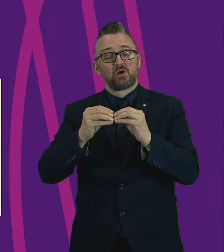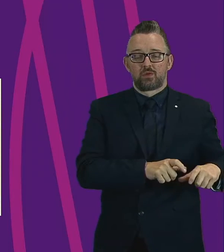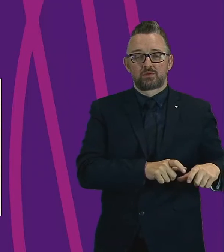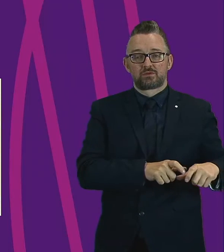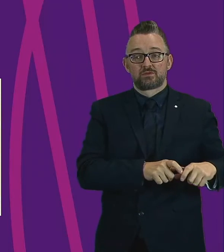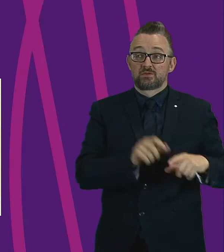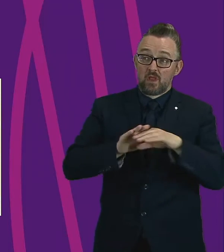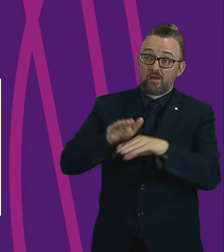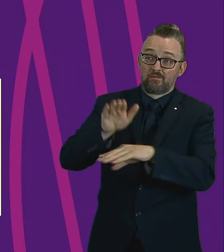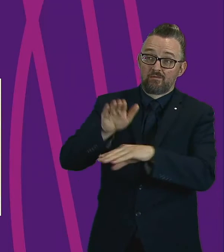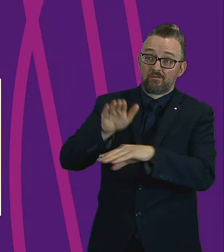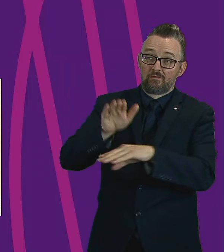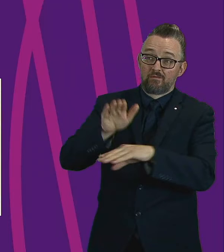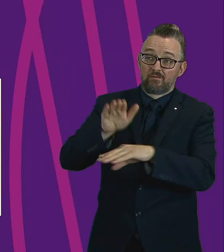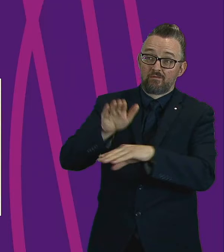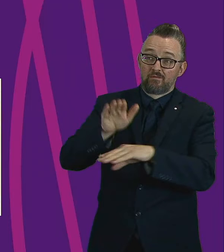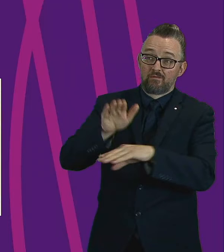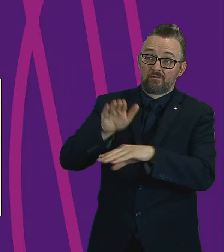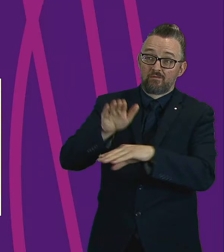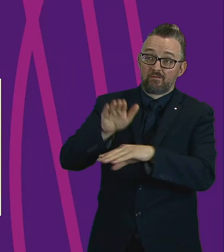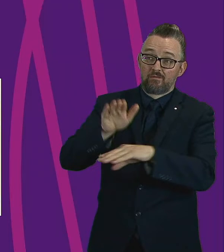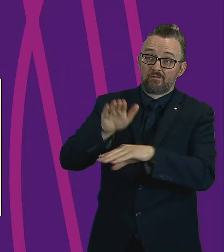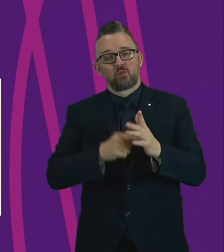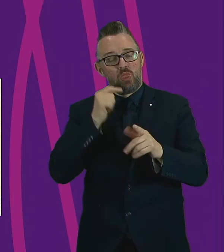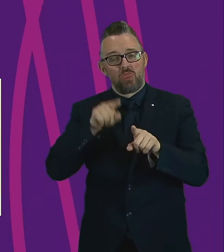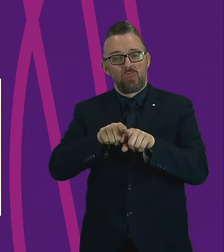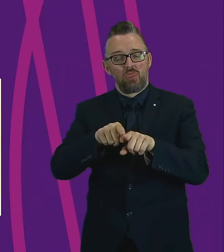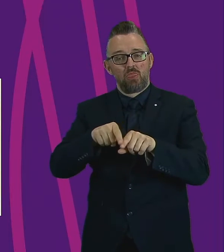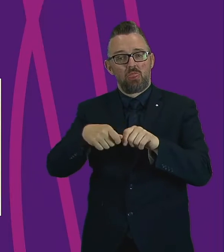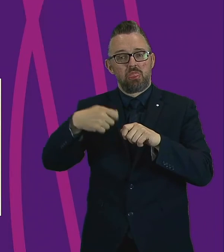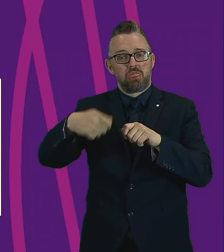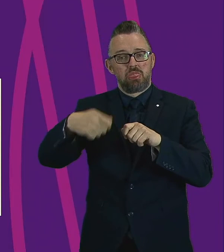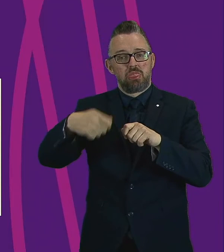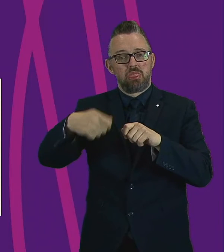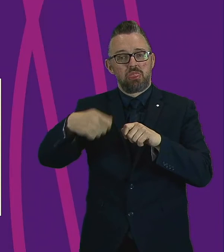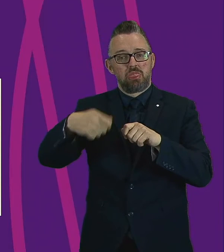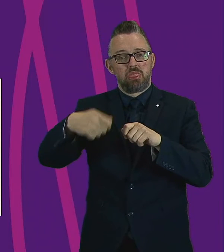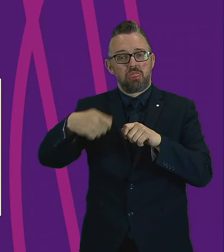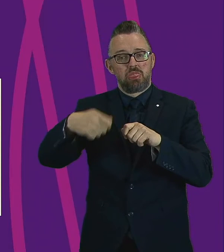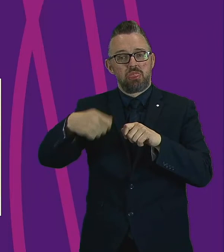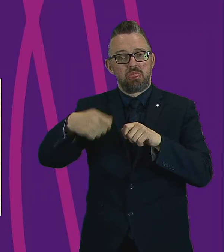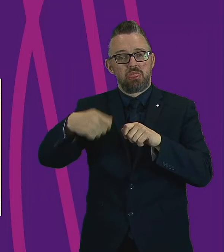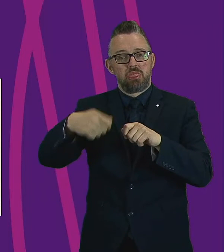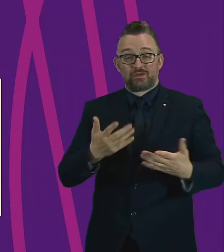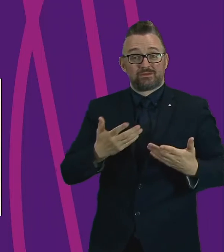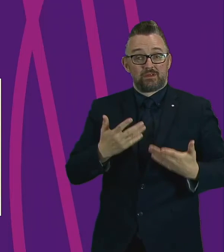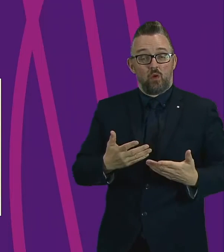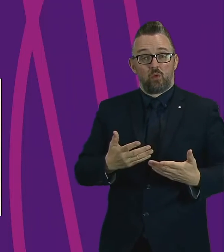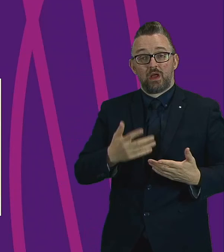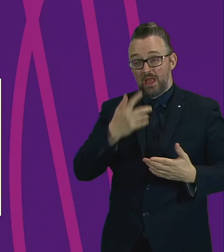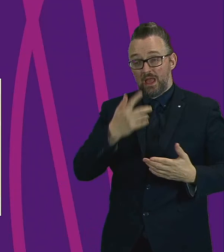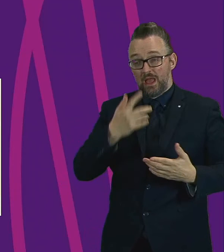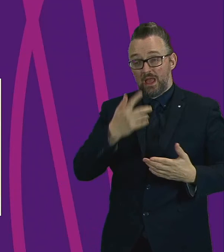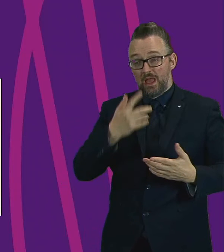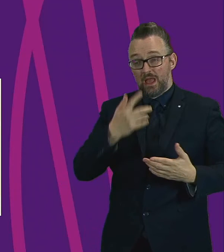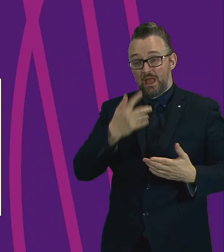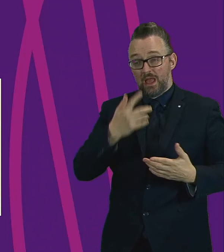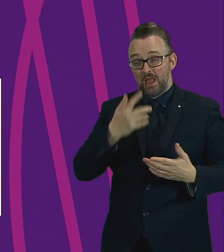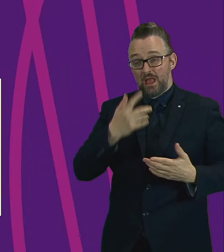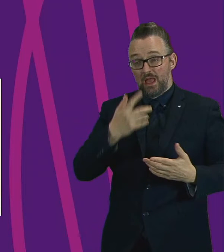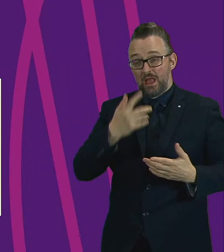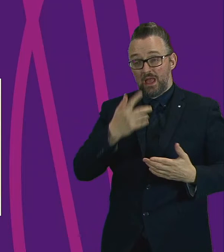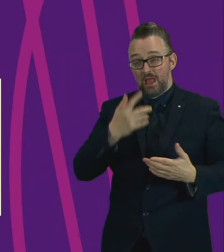the R100 project continues to be delayed. So if ever there was a chance to jumpstart the rural economy, to jumpstart it for the benefit